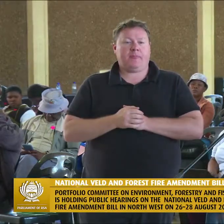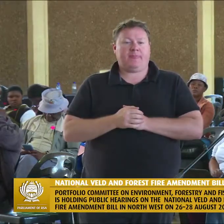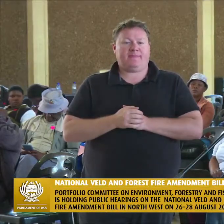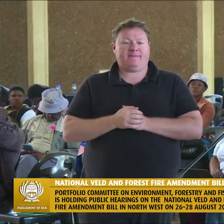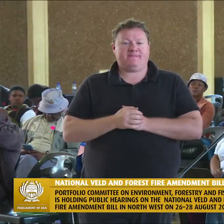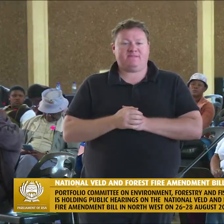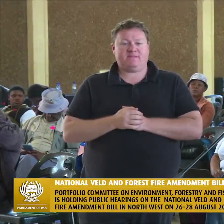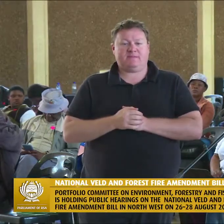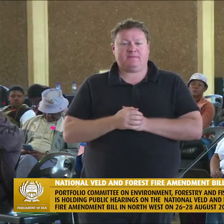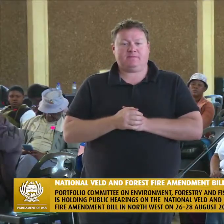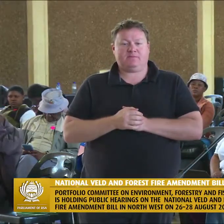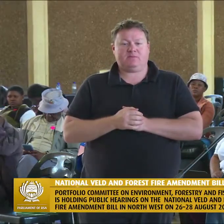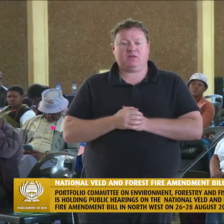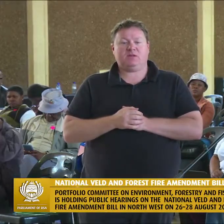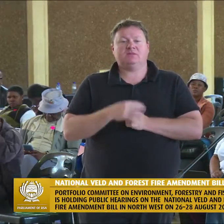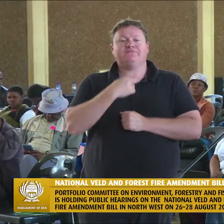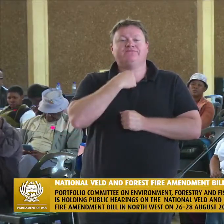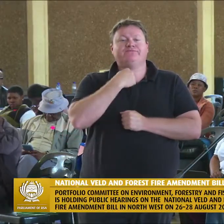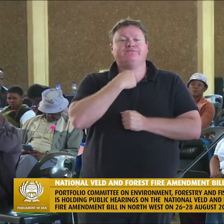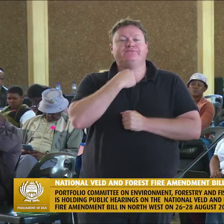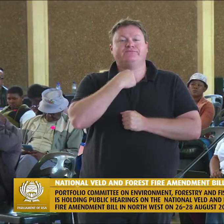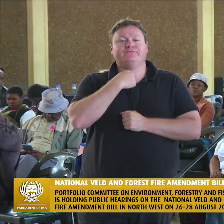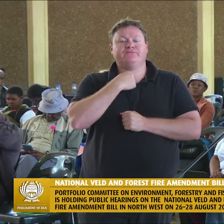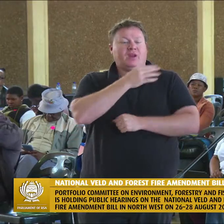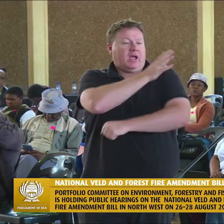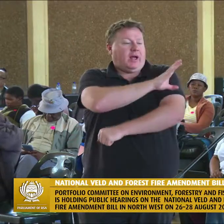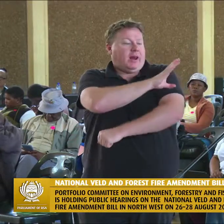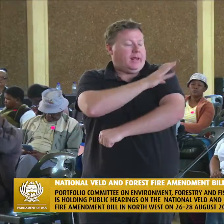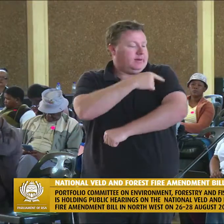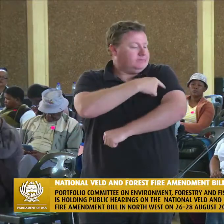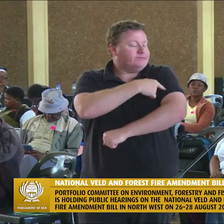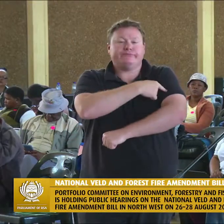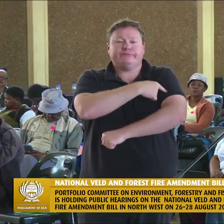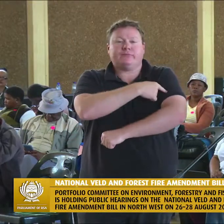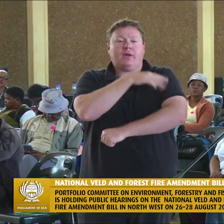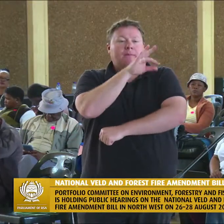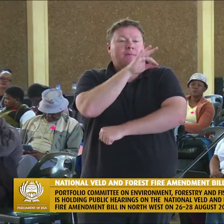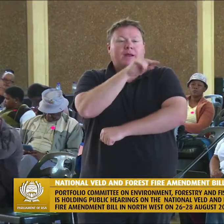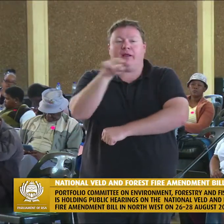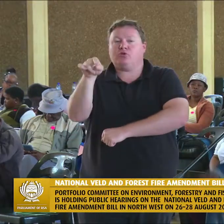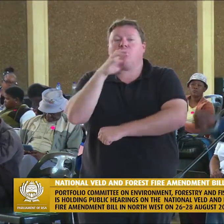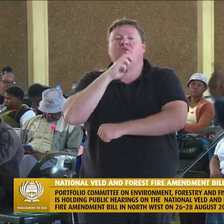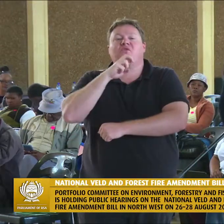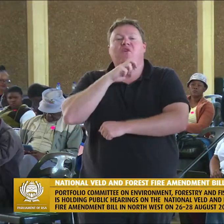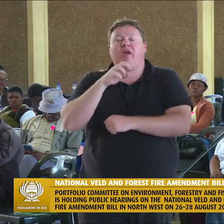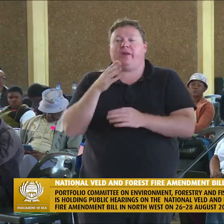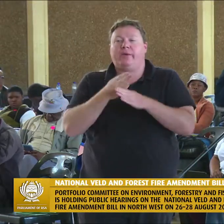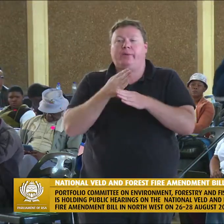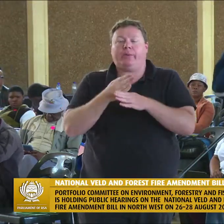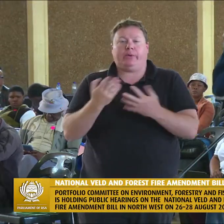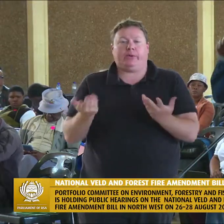to friday unfortunately our clinic operates only from monday to friday